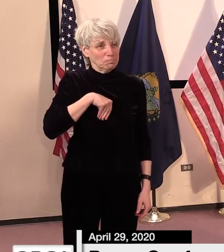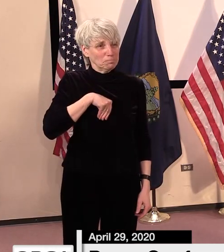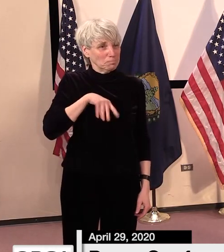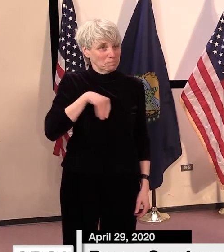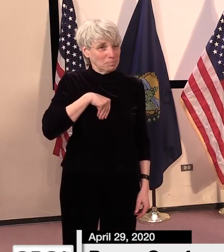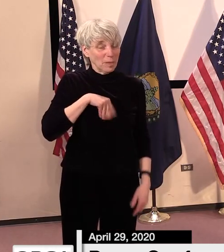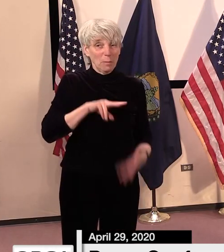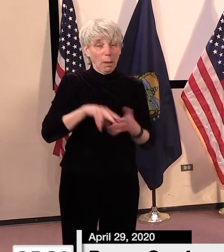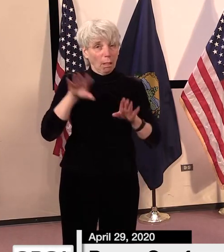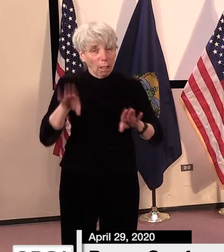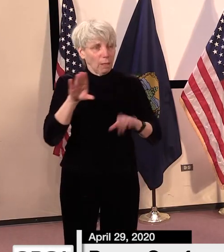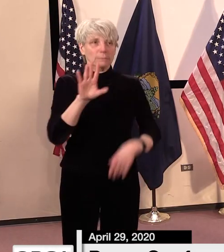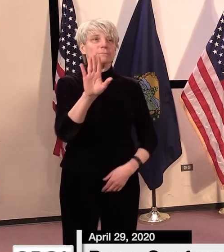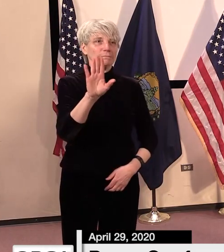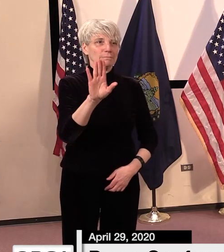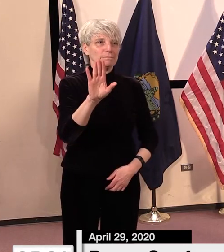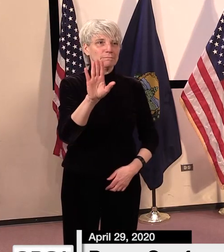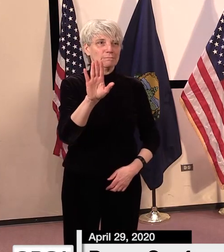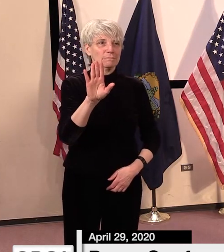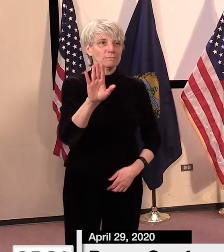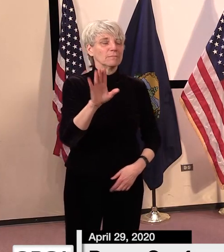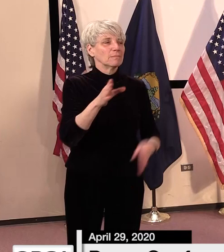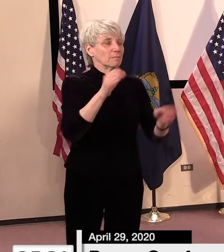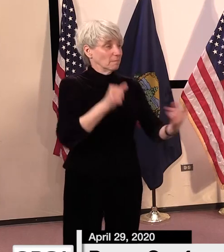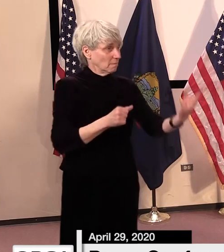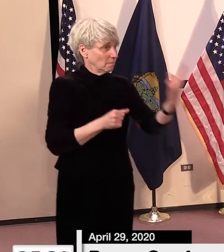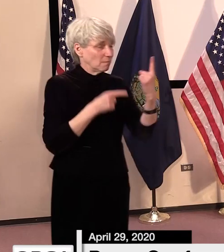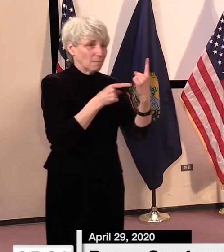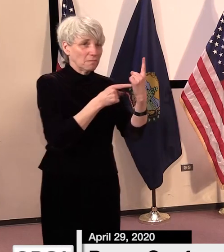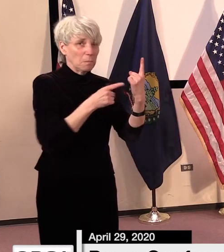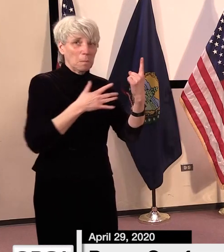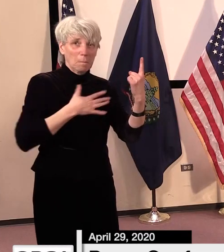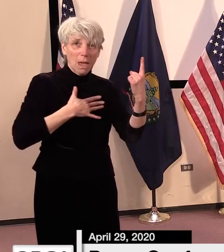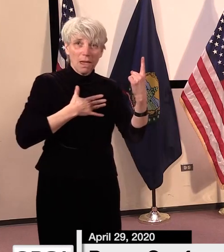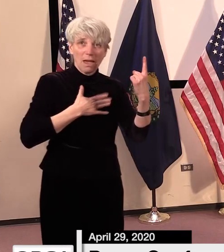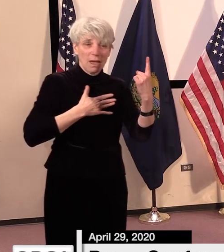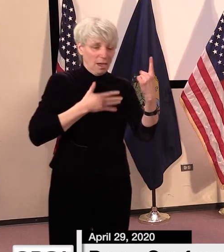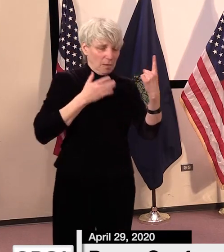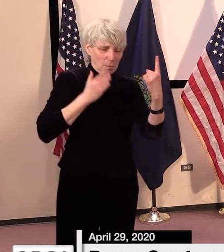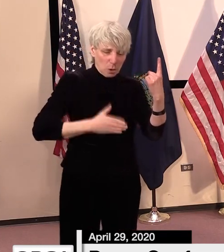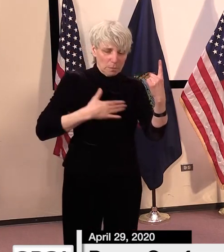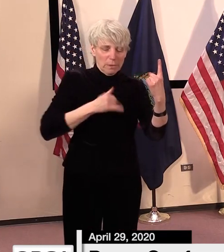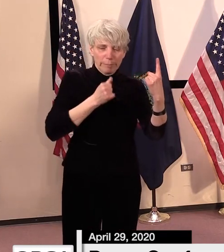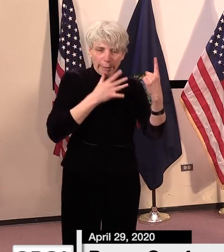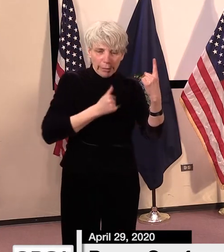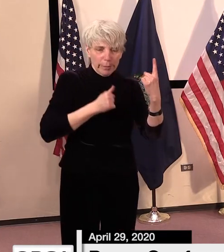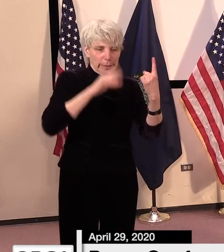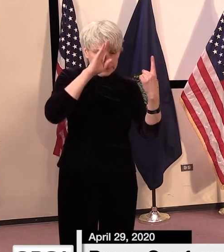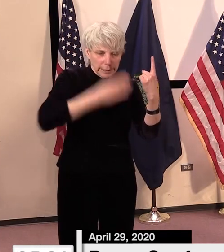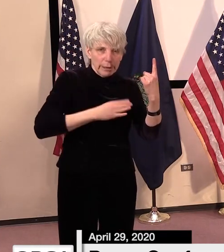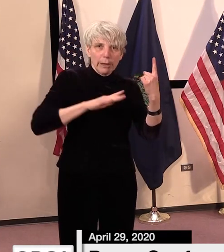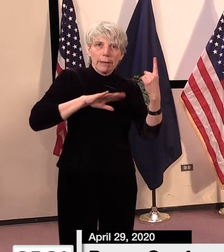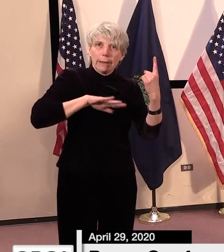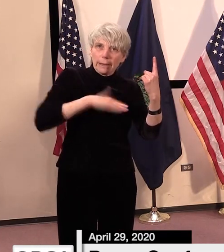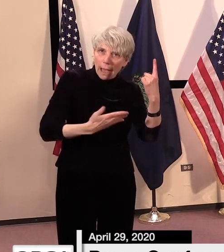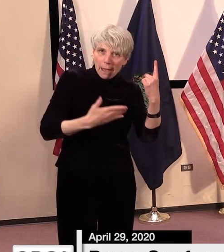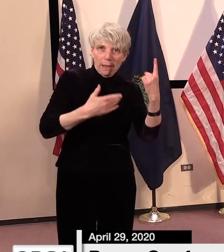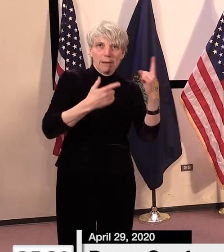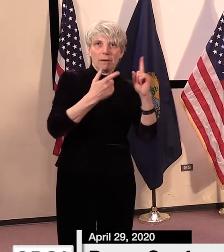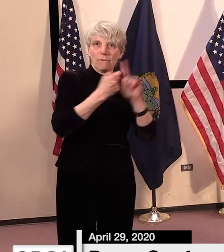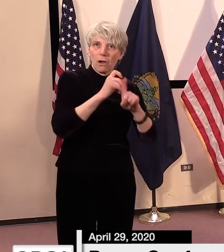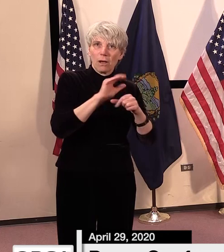looking into the eyes of a family member who's been harmed in some way or lost due to the action that we took.